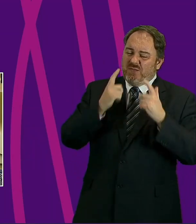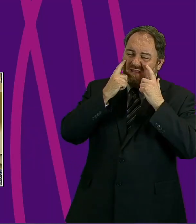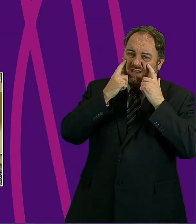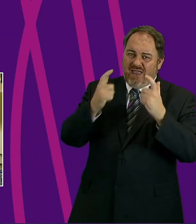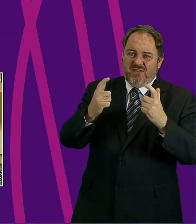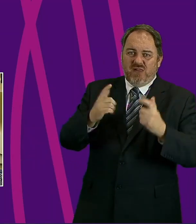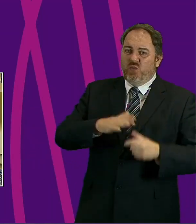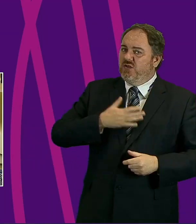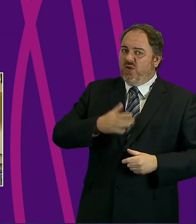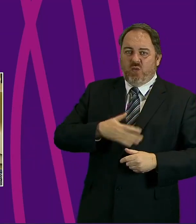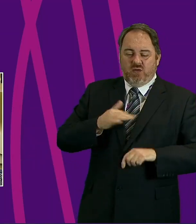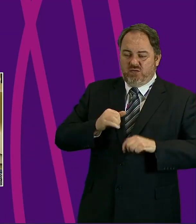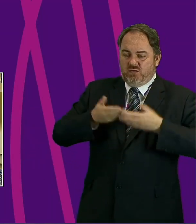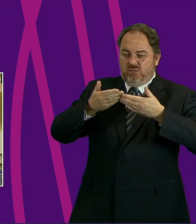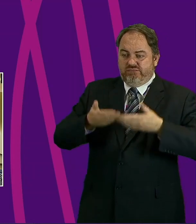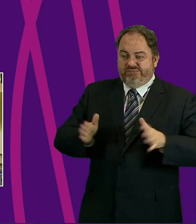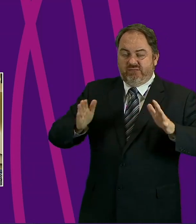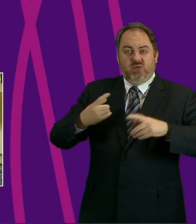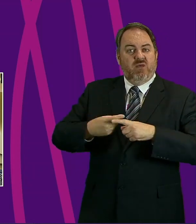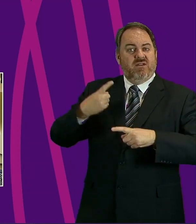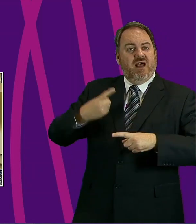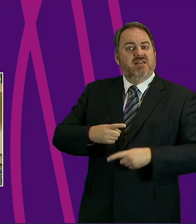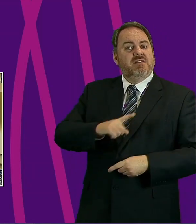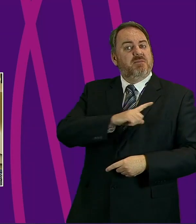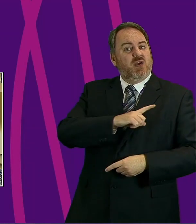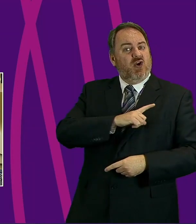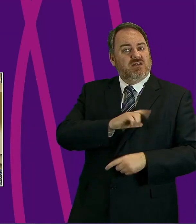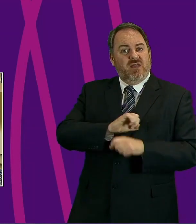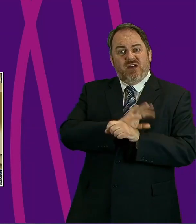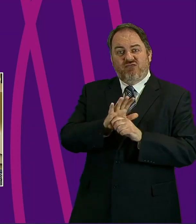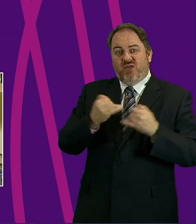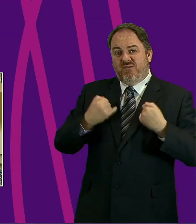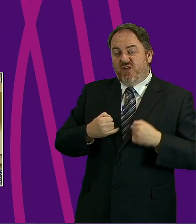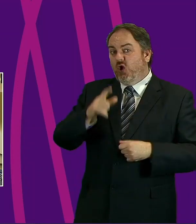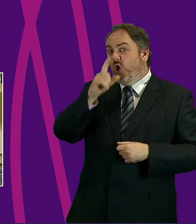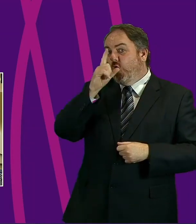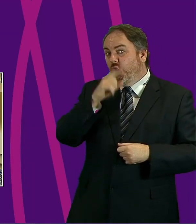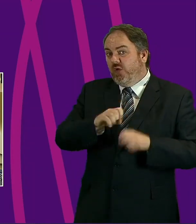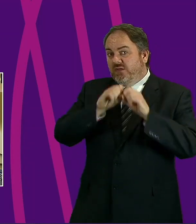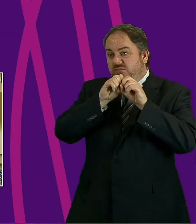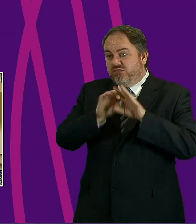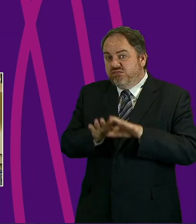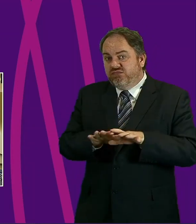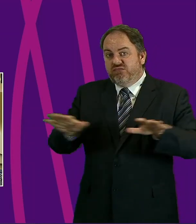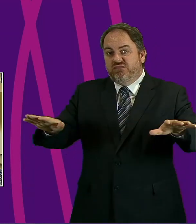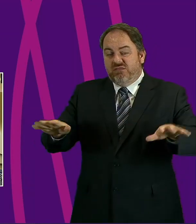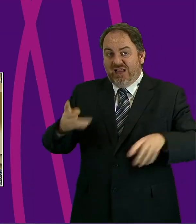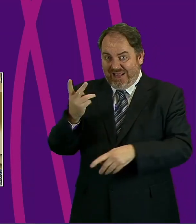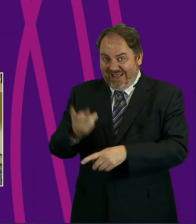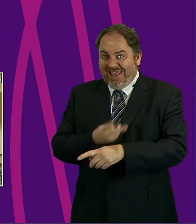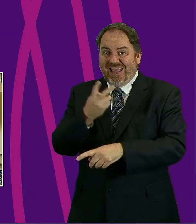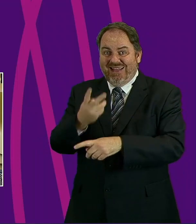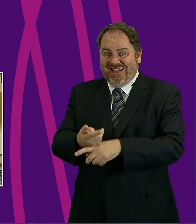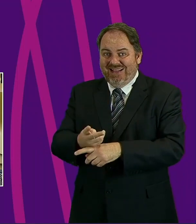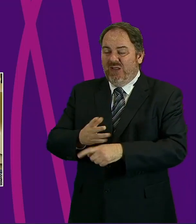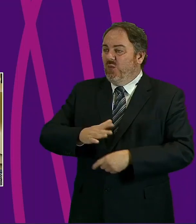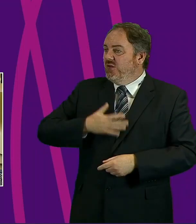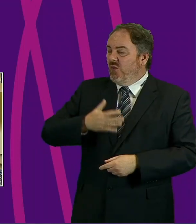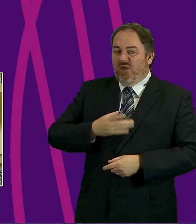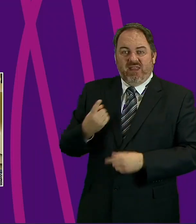too quickly and allowed this virus to run out of control again. And that is still a real and present danger. And that would be damaging